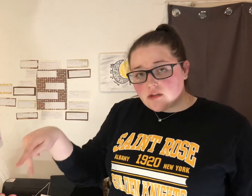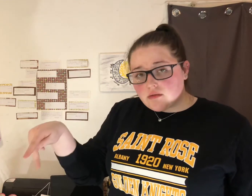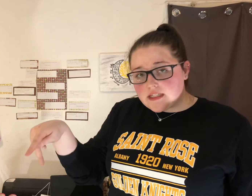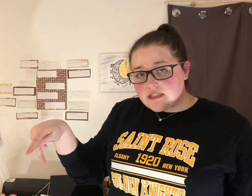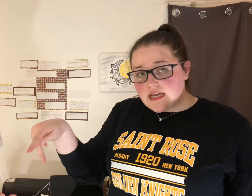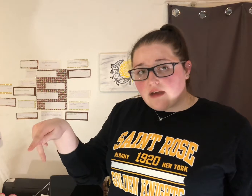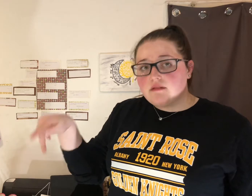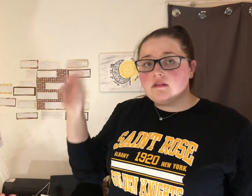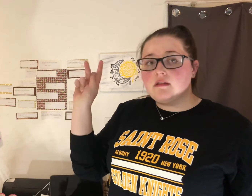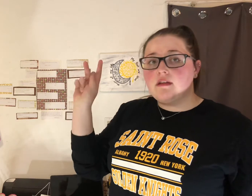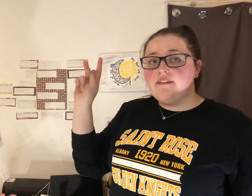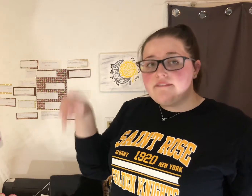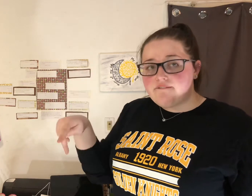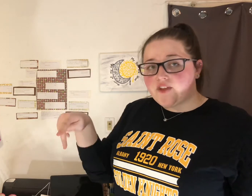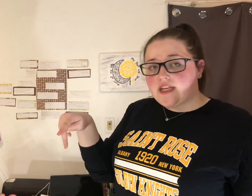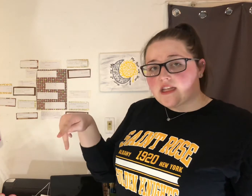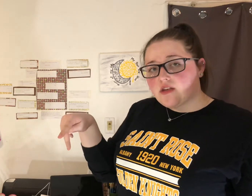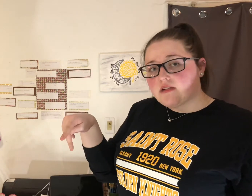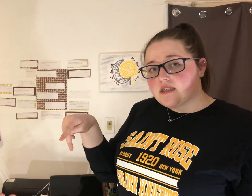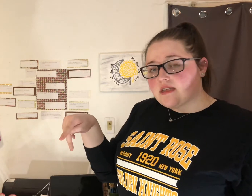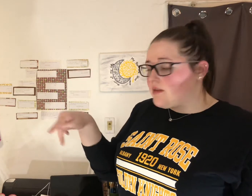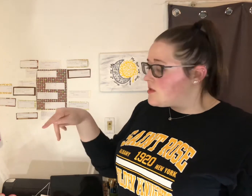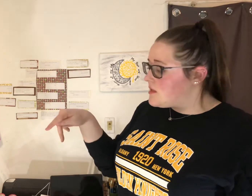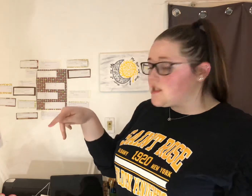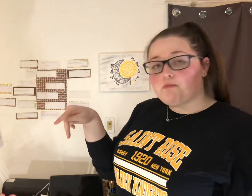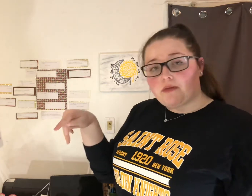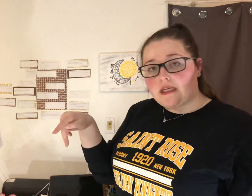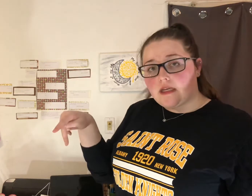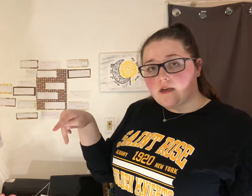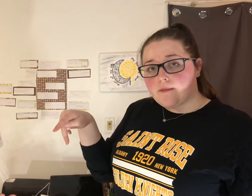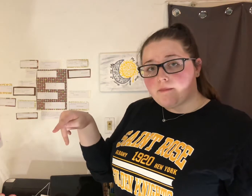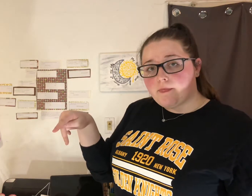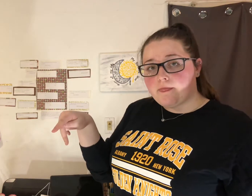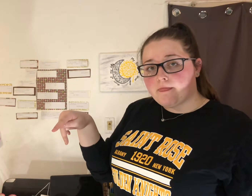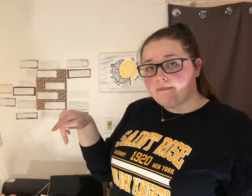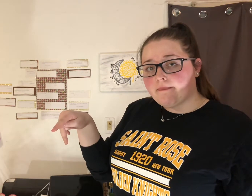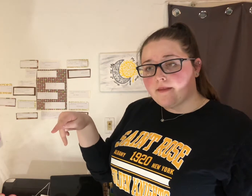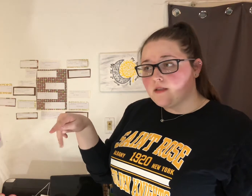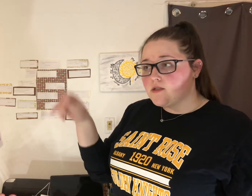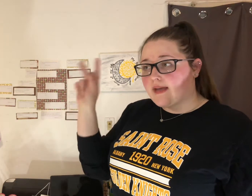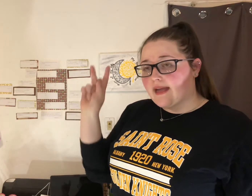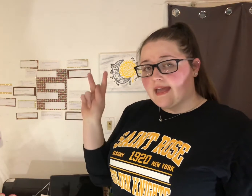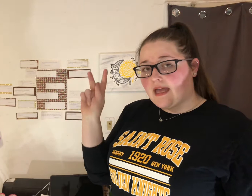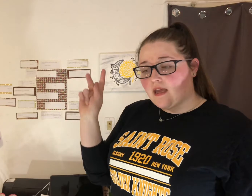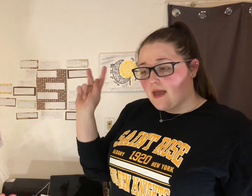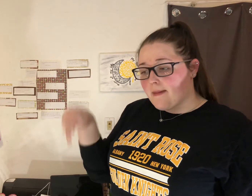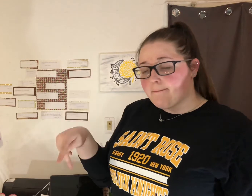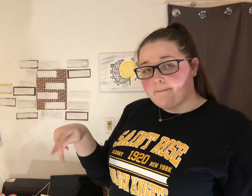wrist down. Flick the wrist down. So this is P. So we got K and P.